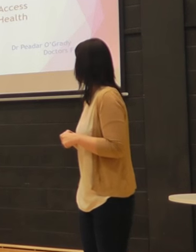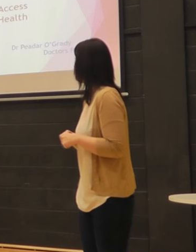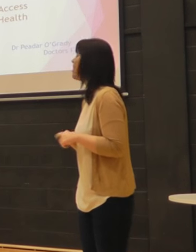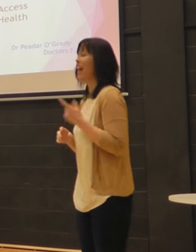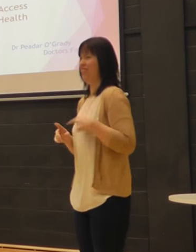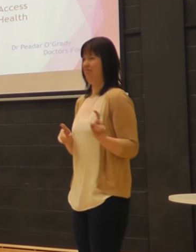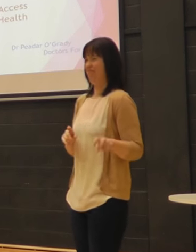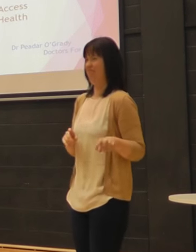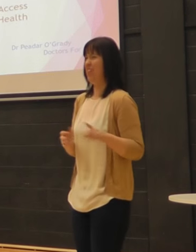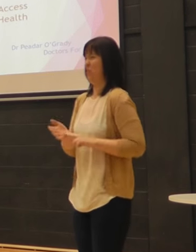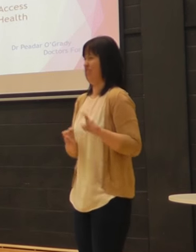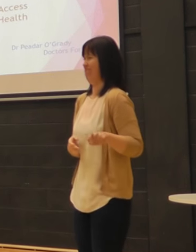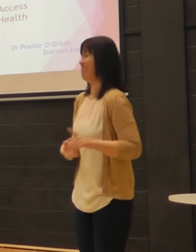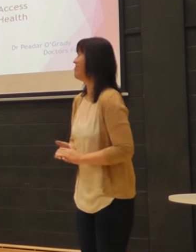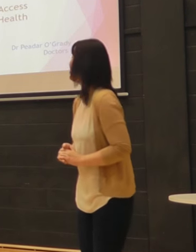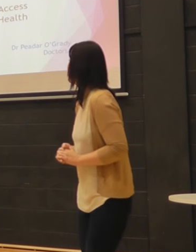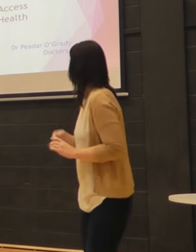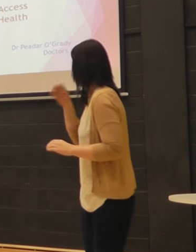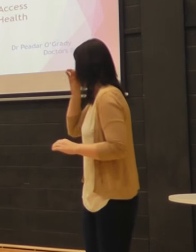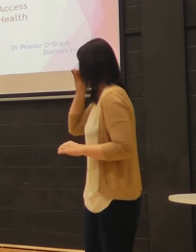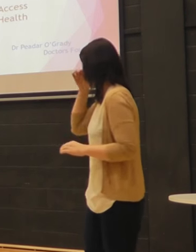I'll flick it every now and again.